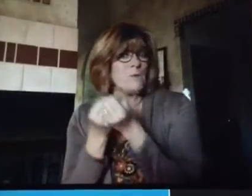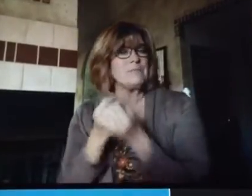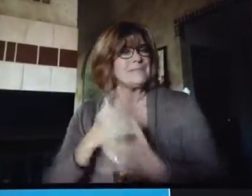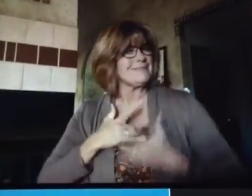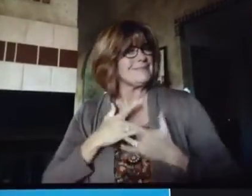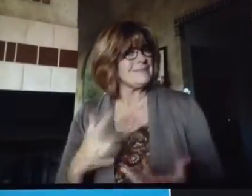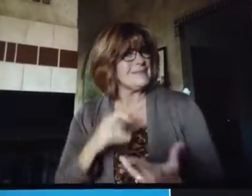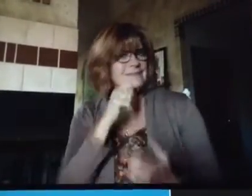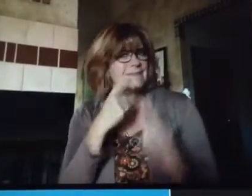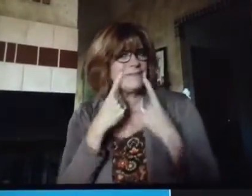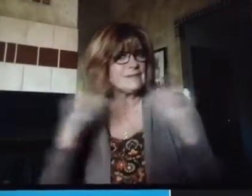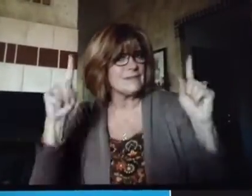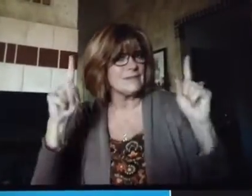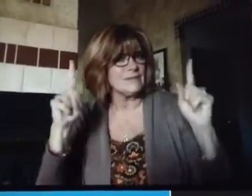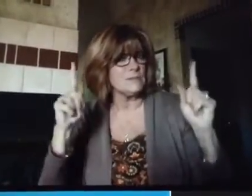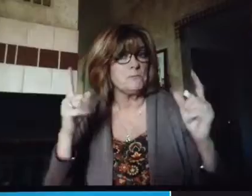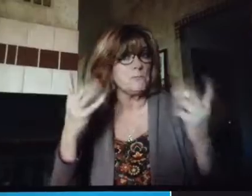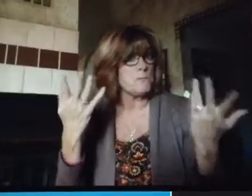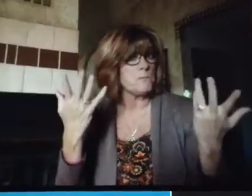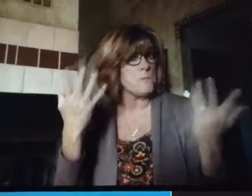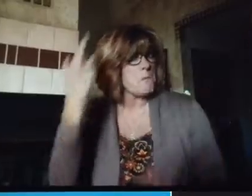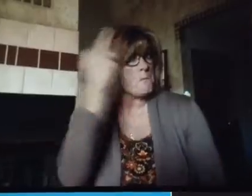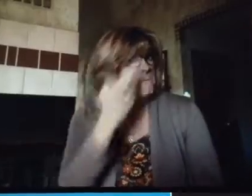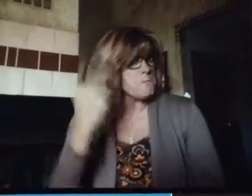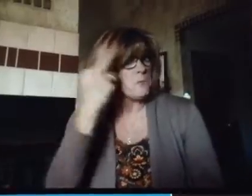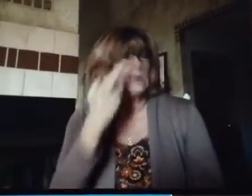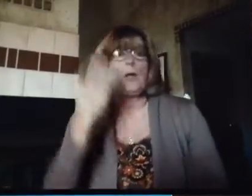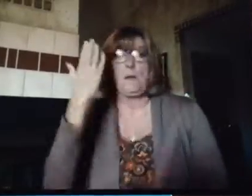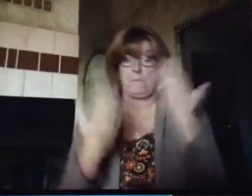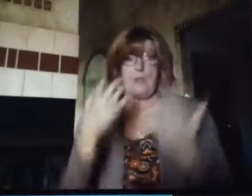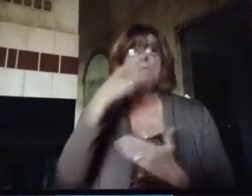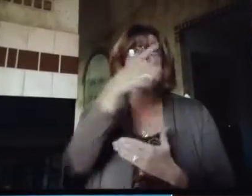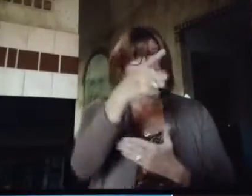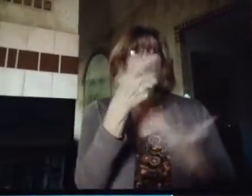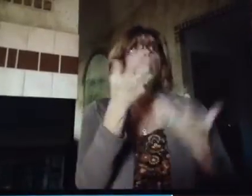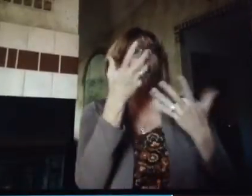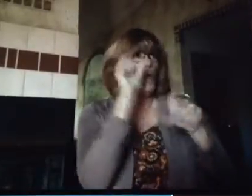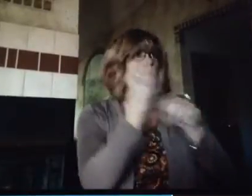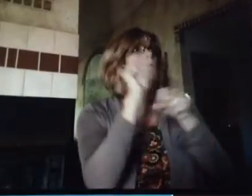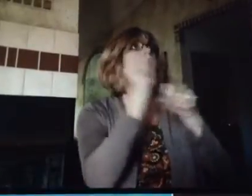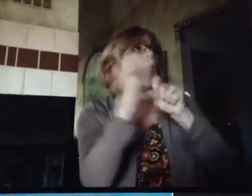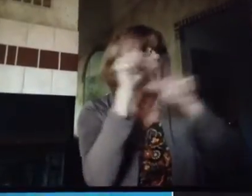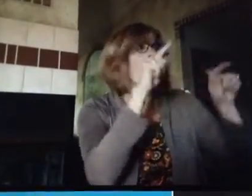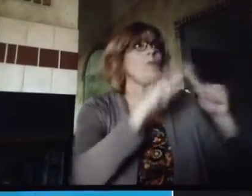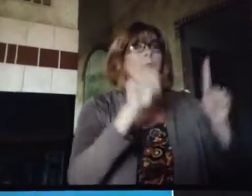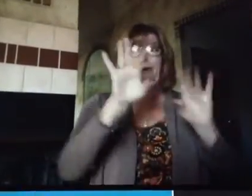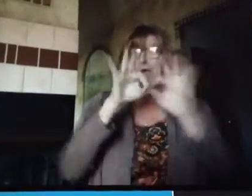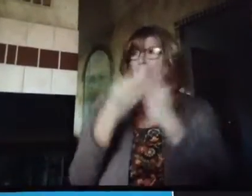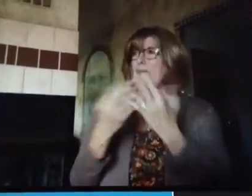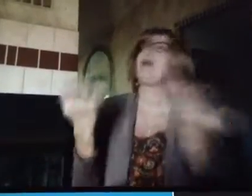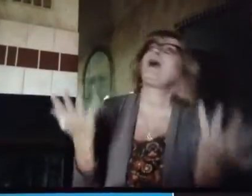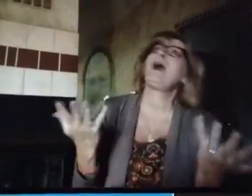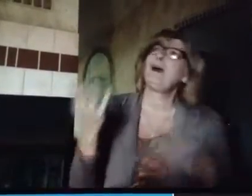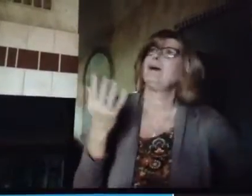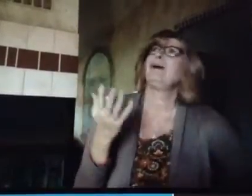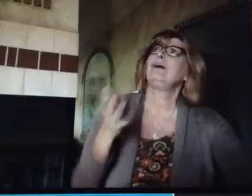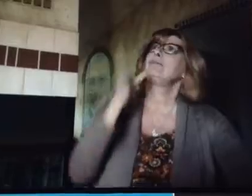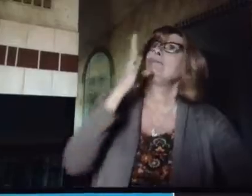And if you don't have family support, typically you are not successful. And the reason behind that